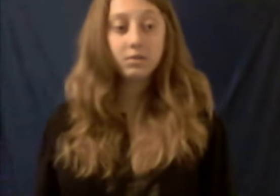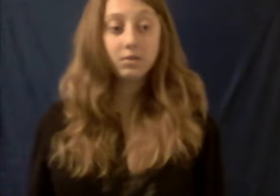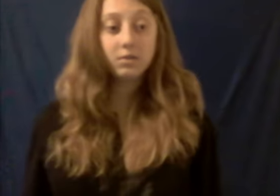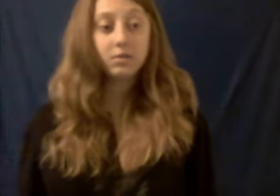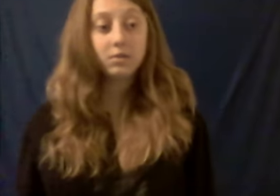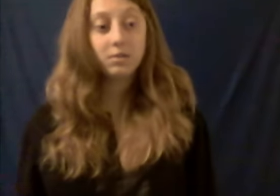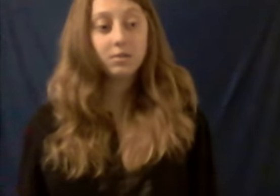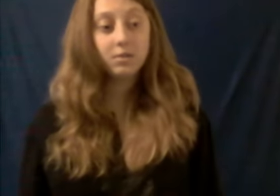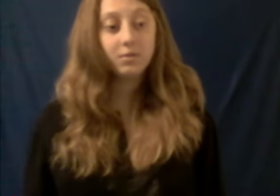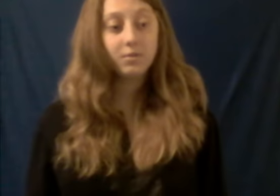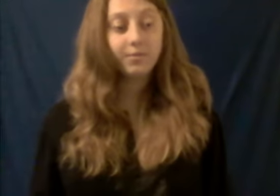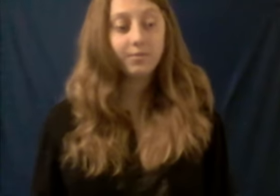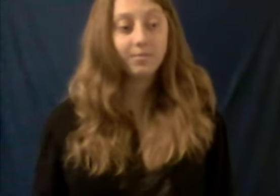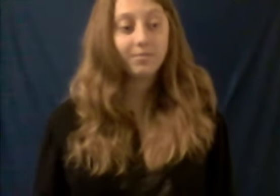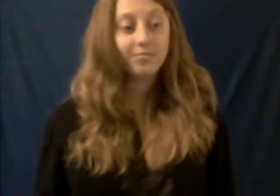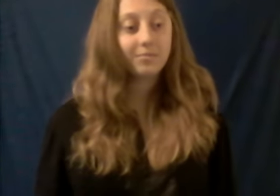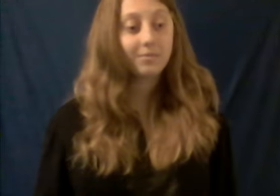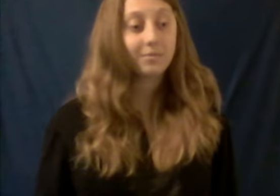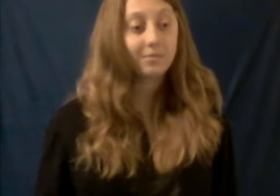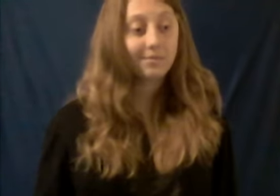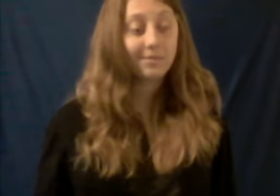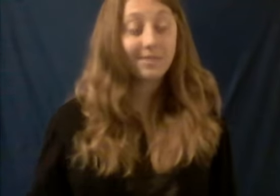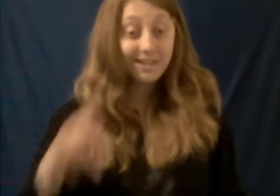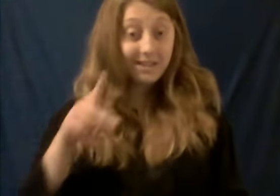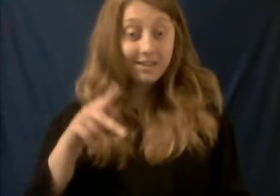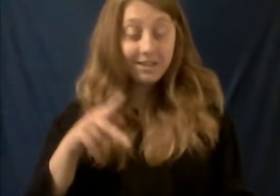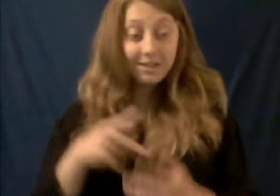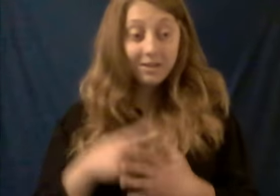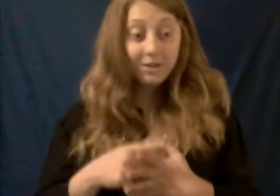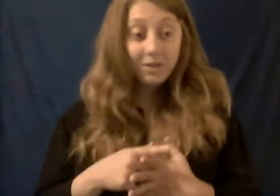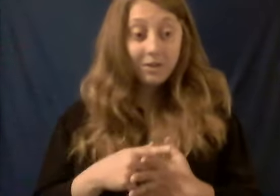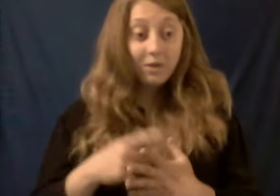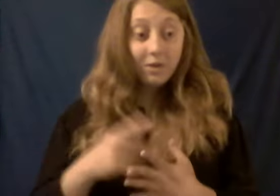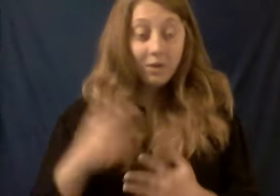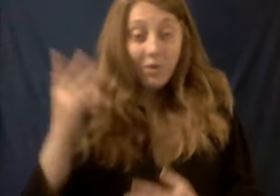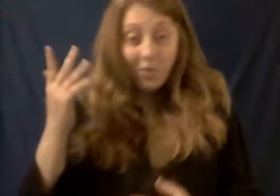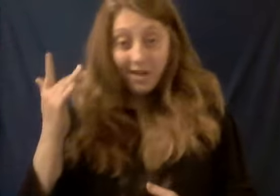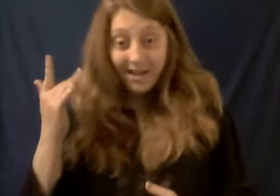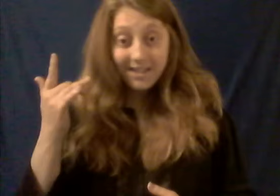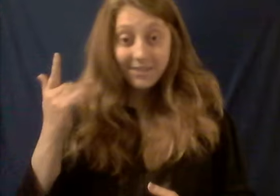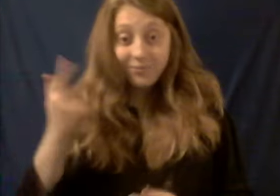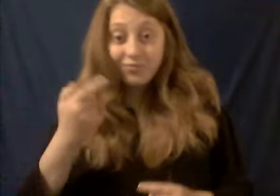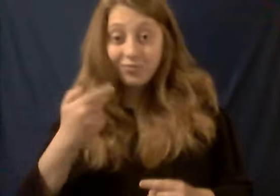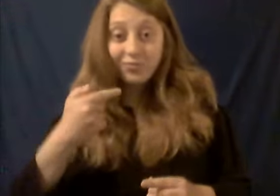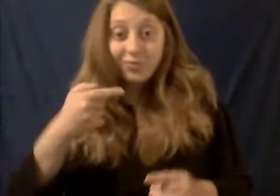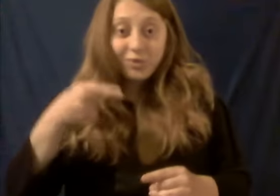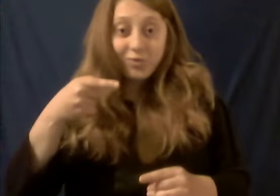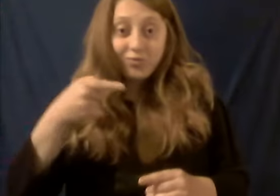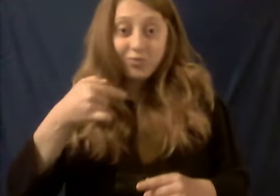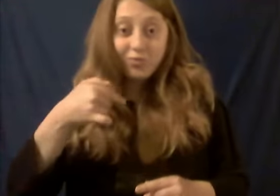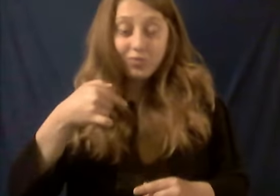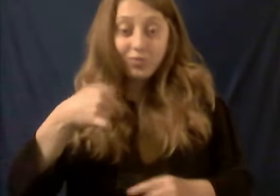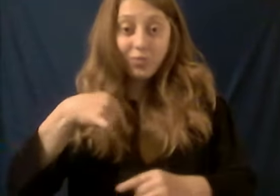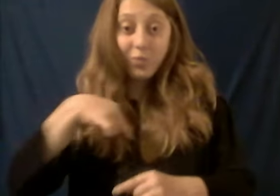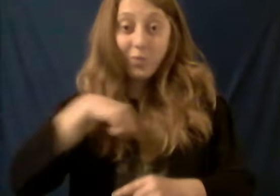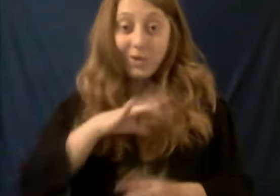Because it's kind of confidential. You don't want in your PIN and your card to come at the same time. If someone sees that in the mail, they can